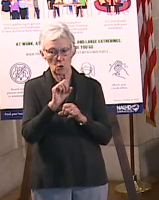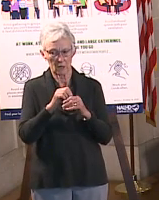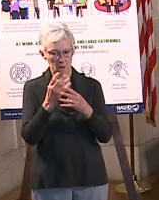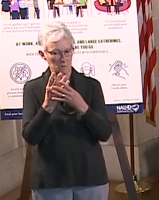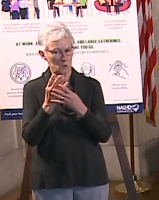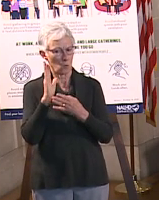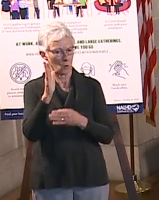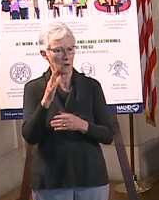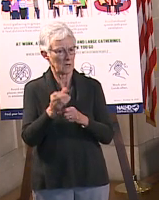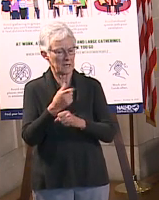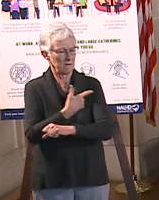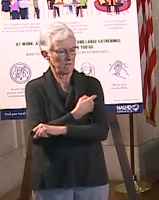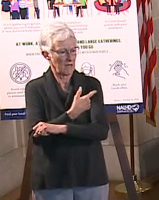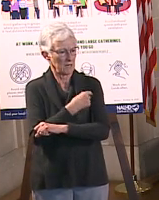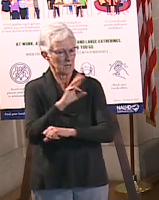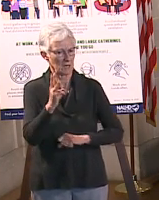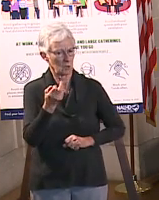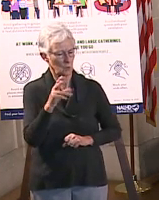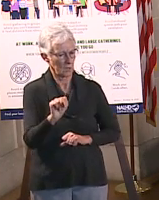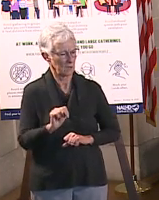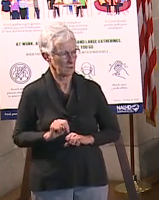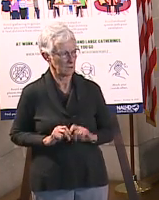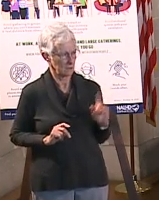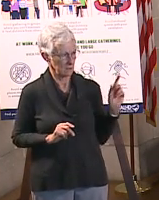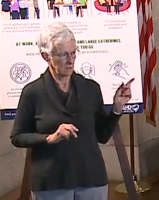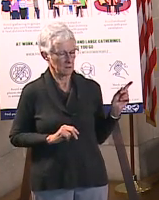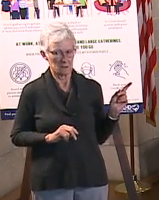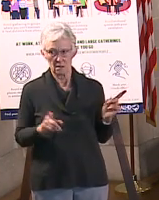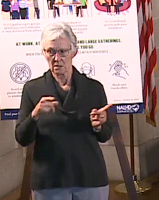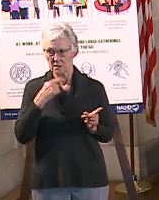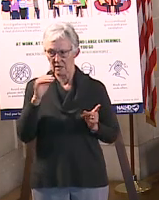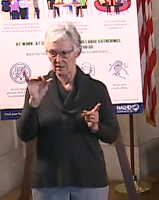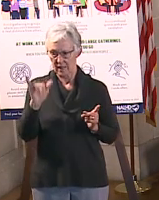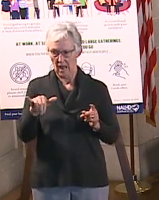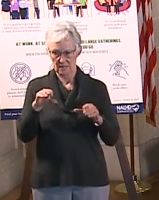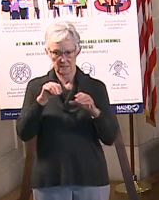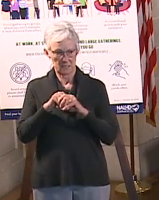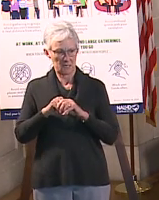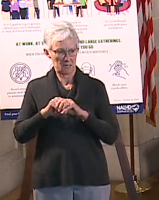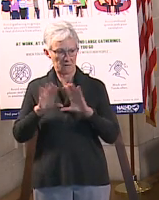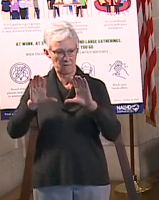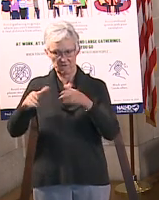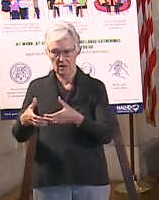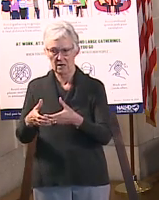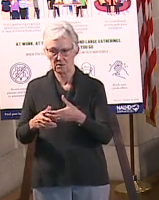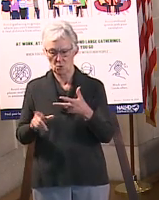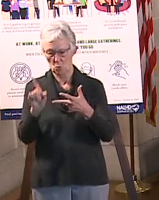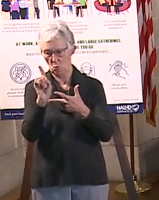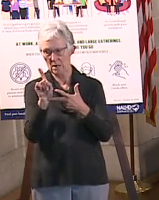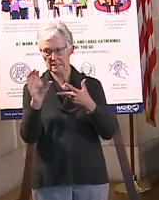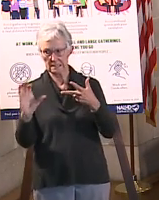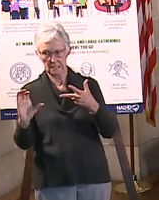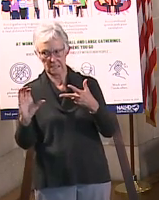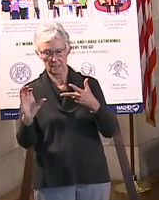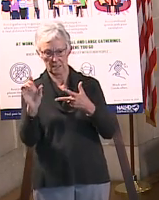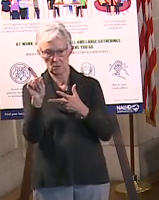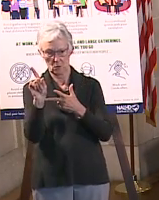category of the congregate living folks, and that's phase 1C. Is that correct? Yeah, phase 1C.